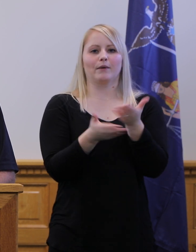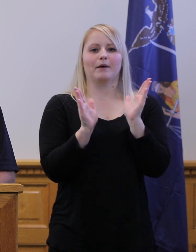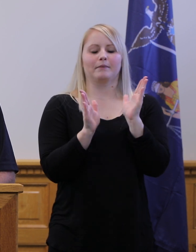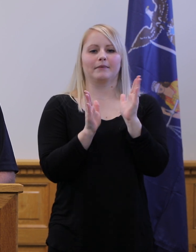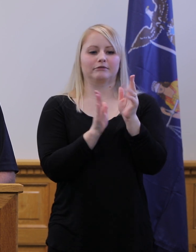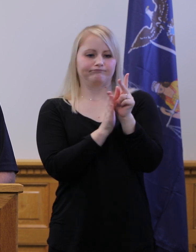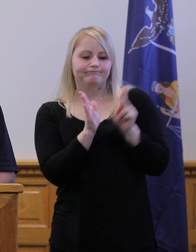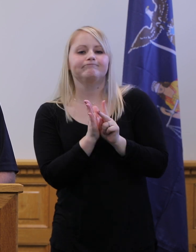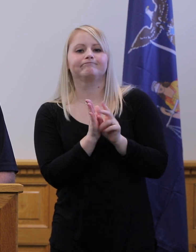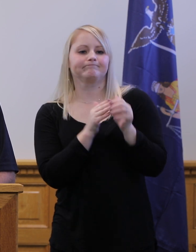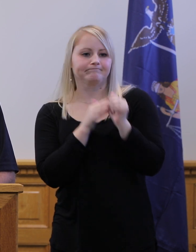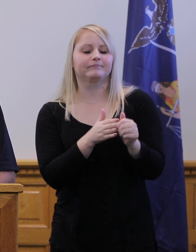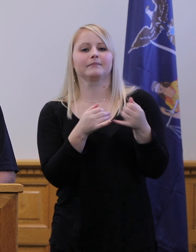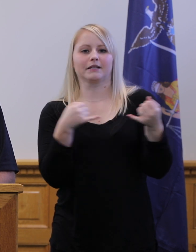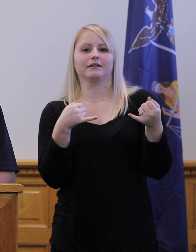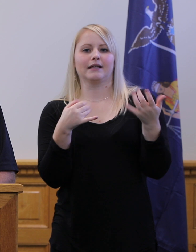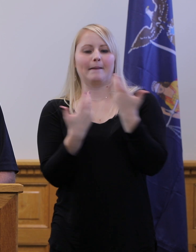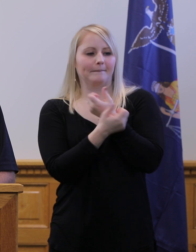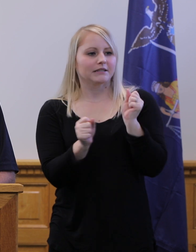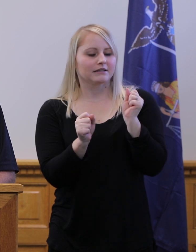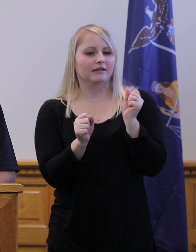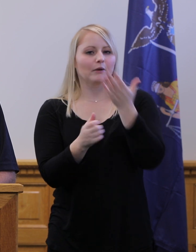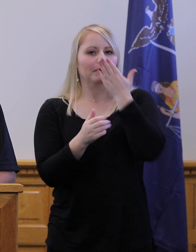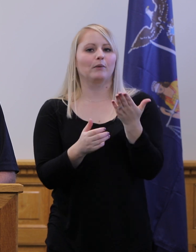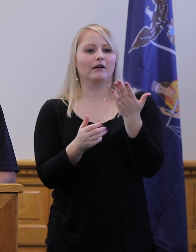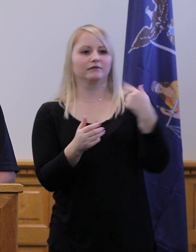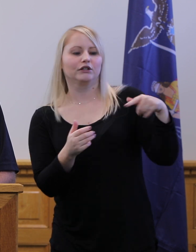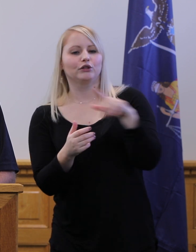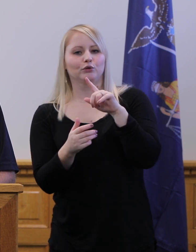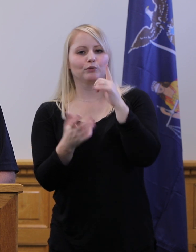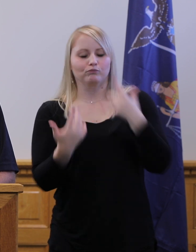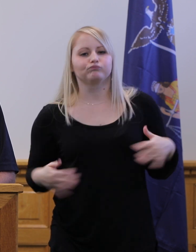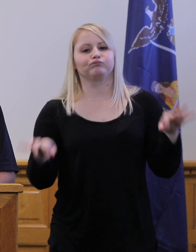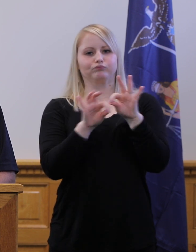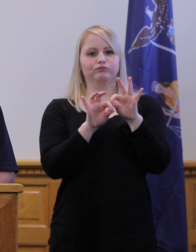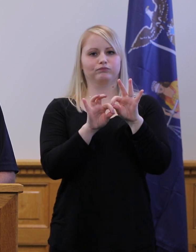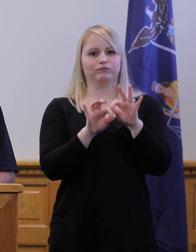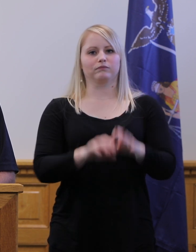prevent the spread of COVID-19. Be safe and be well. You are making a difference.